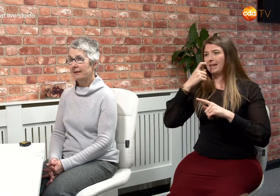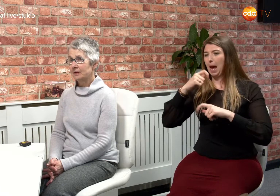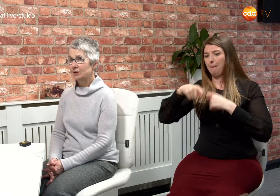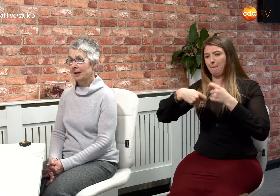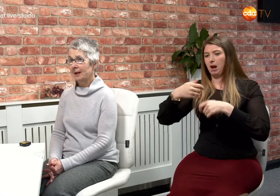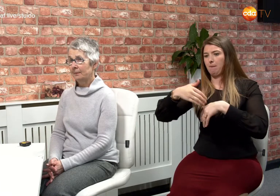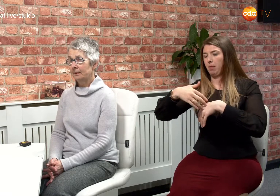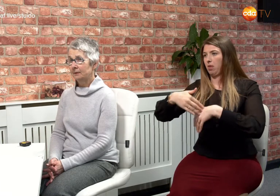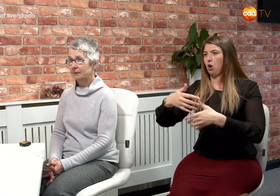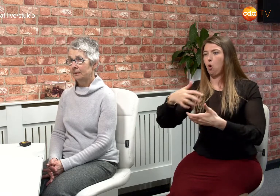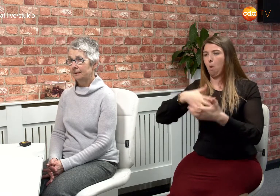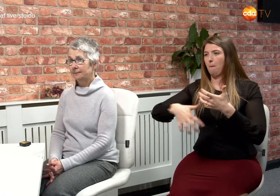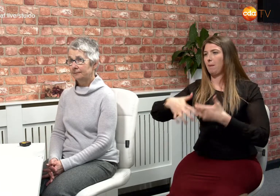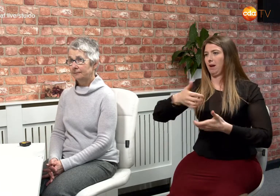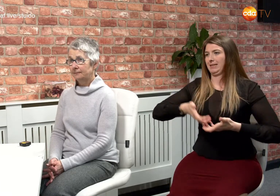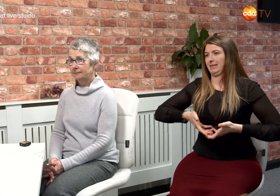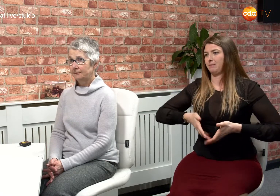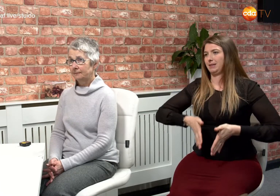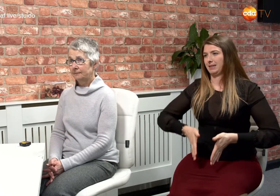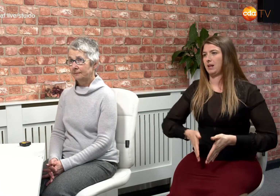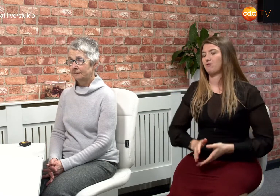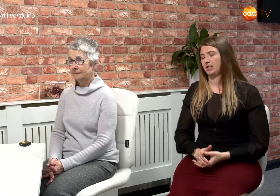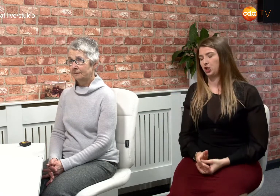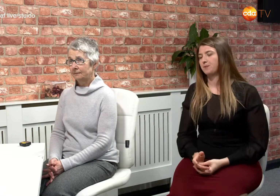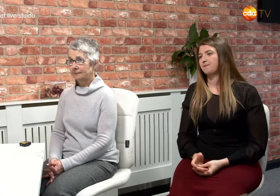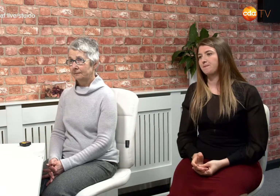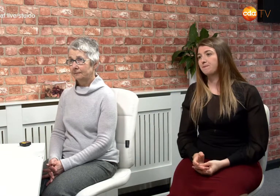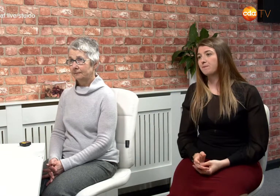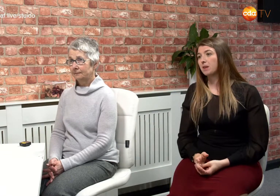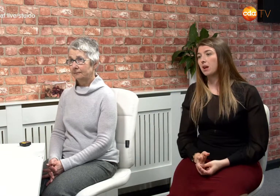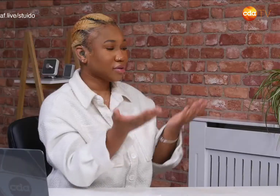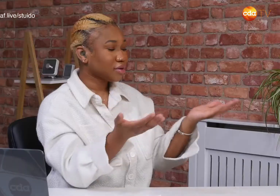a miscarriage to happen.